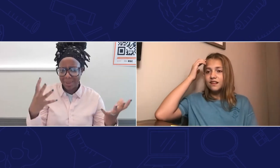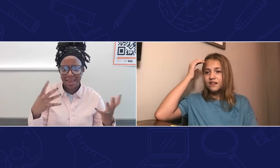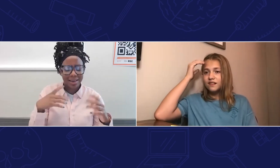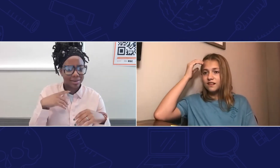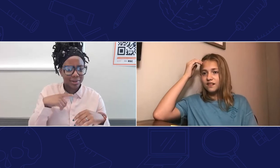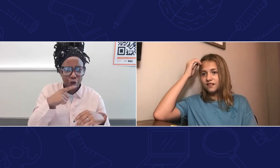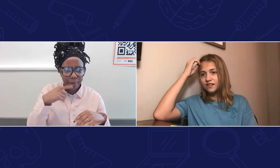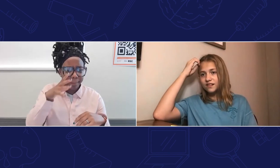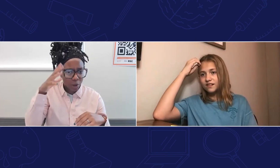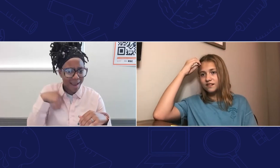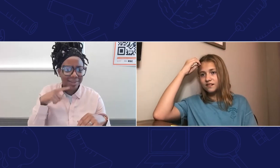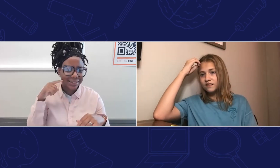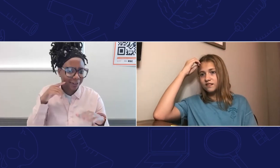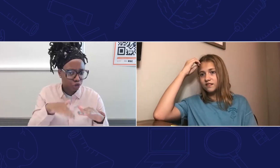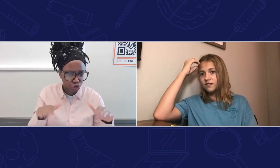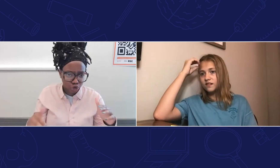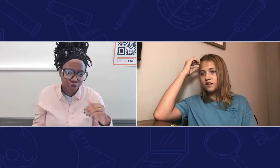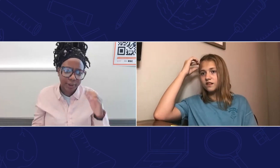parents with deaf children.